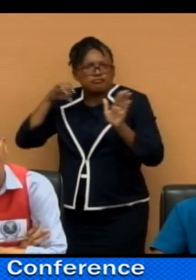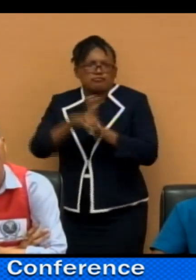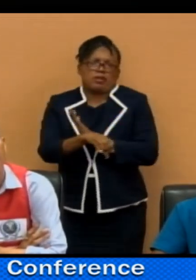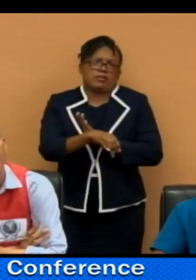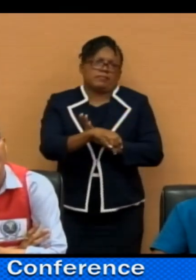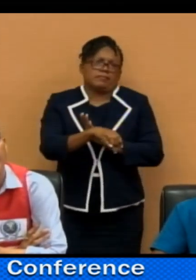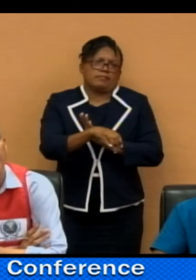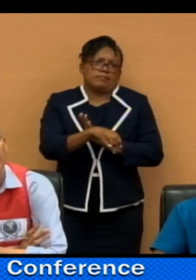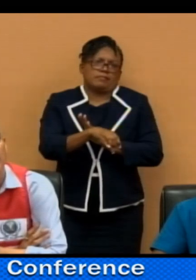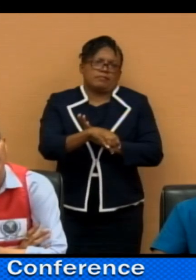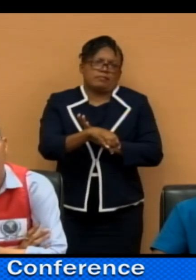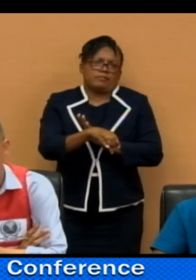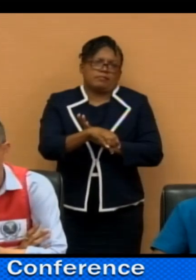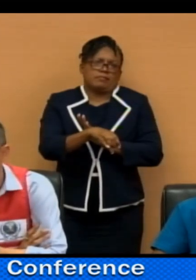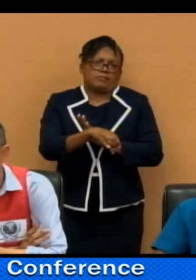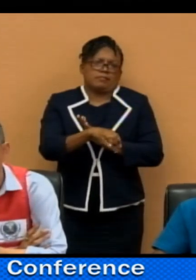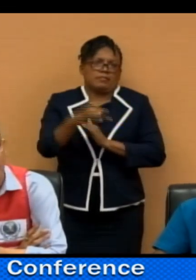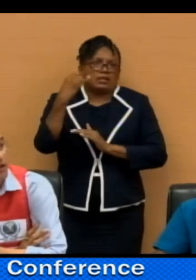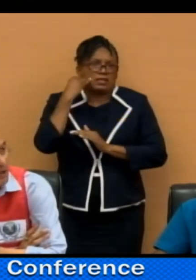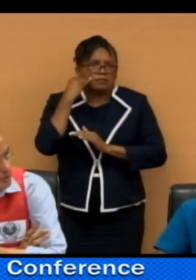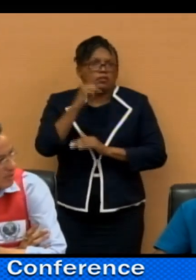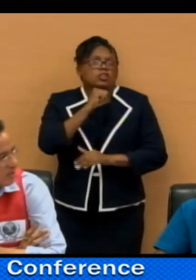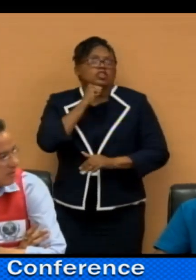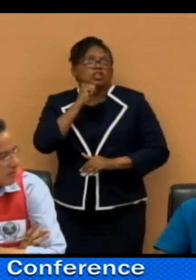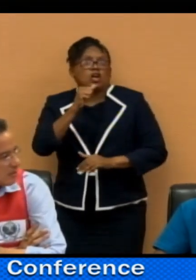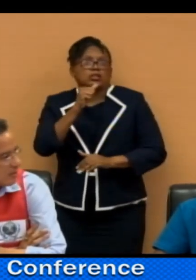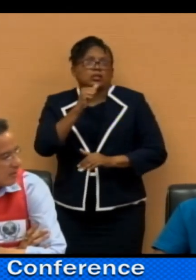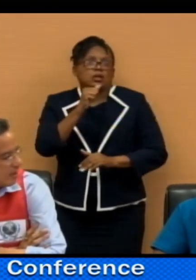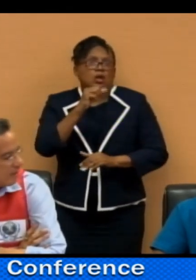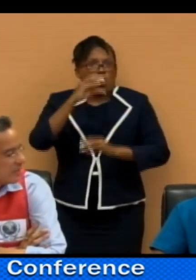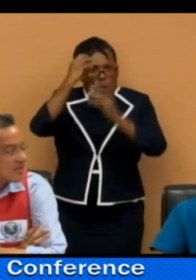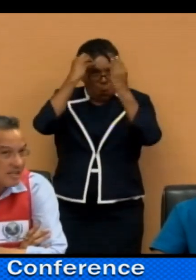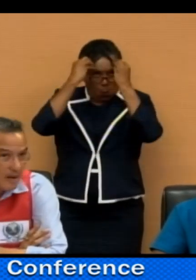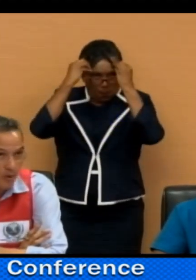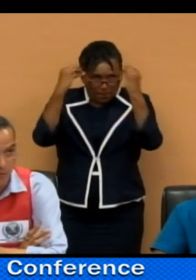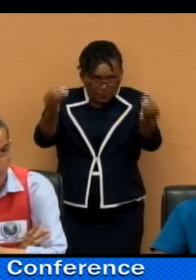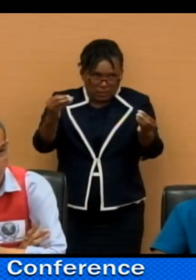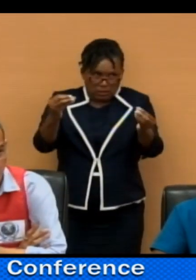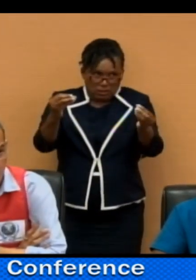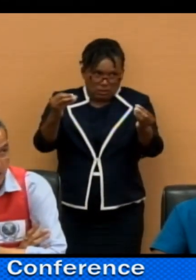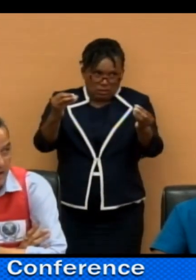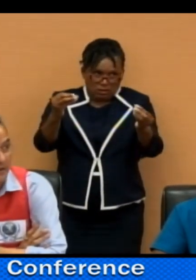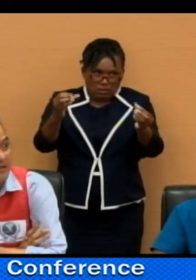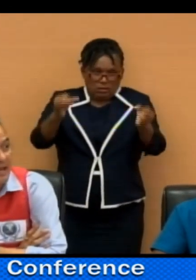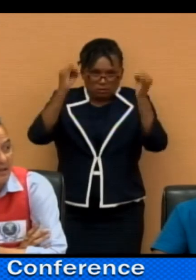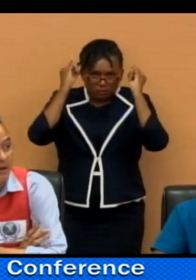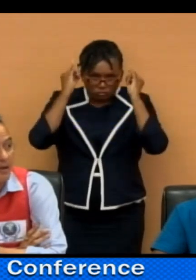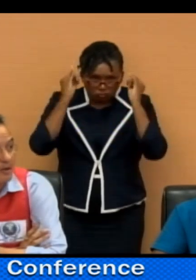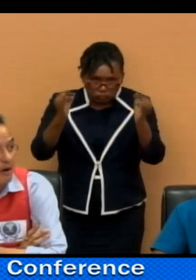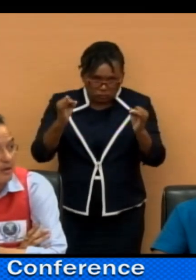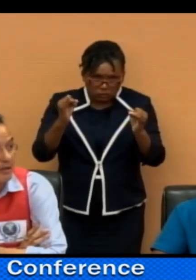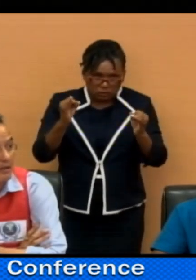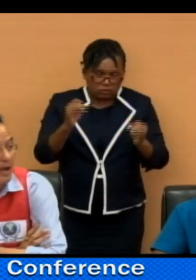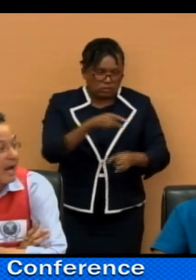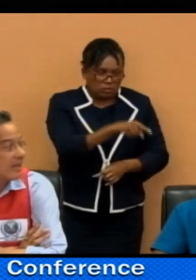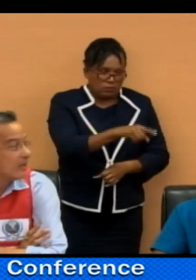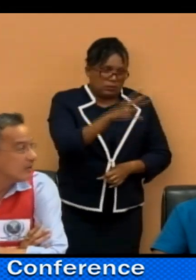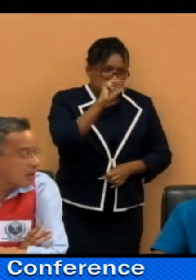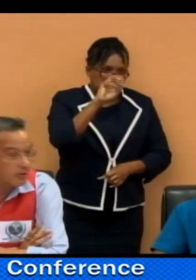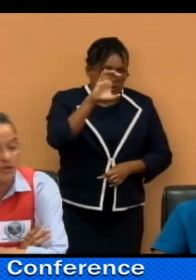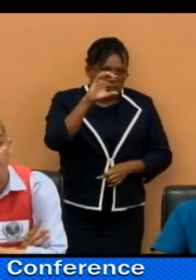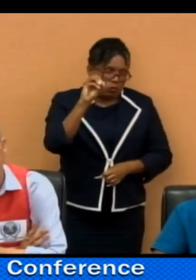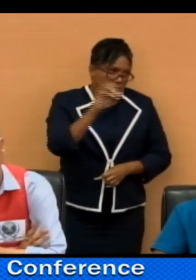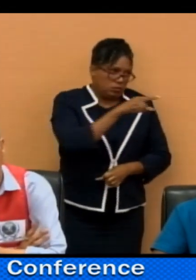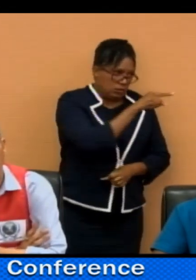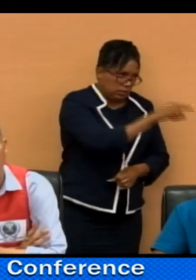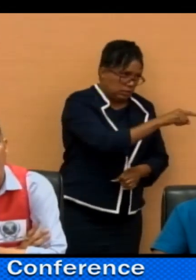crime to disobey the instructions of the CMO and the sanitary authority, i.e.